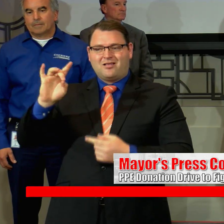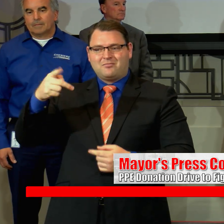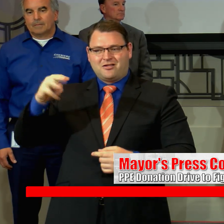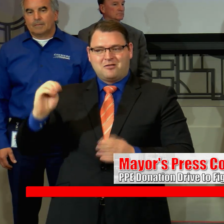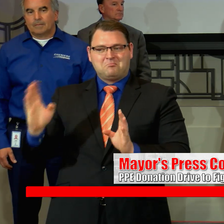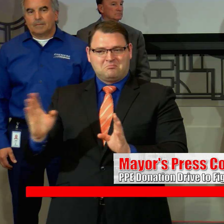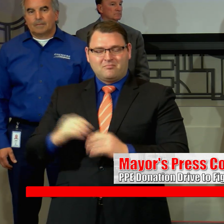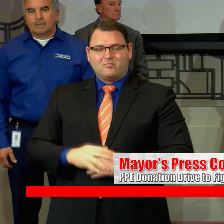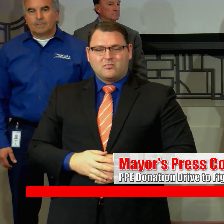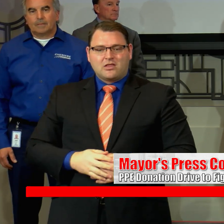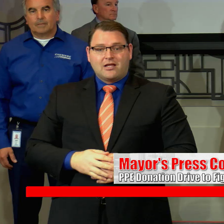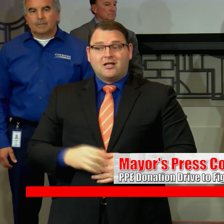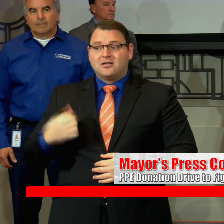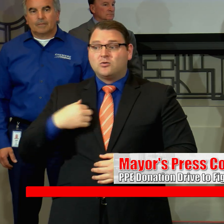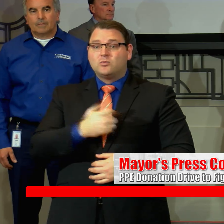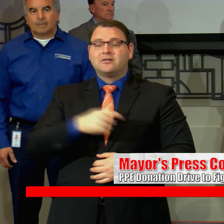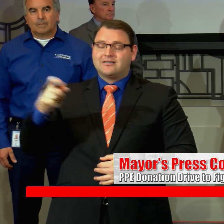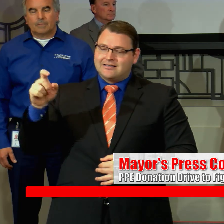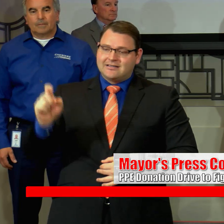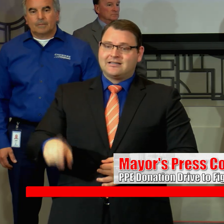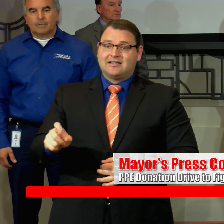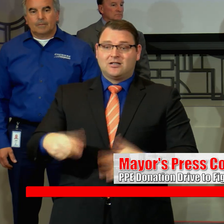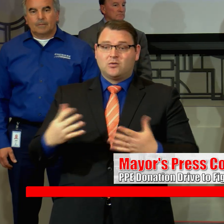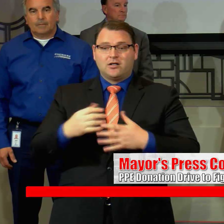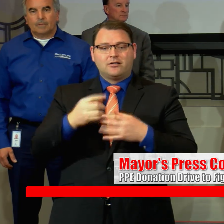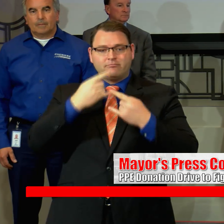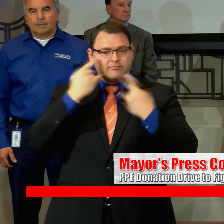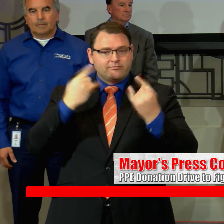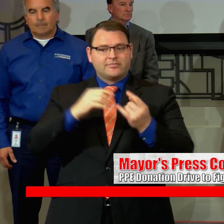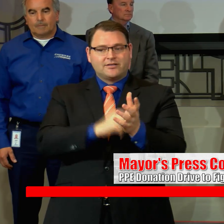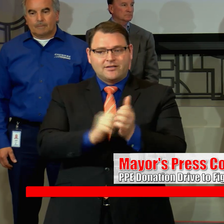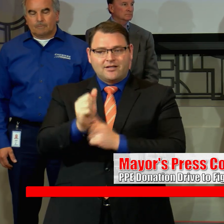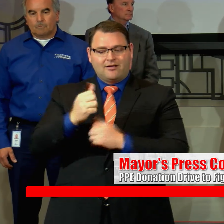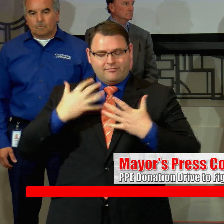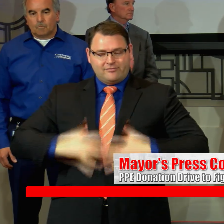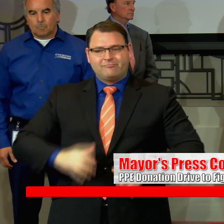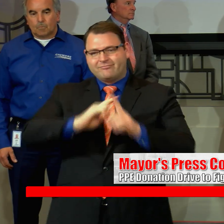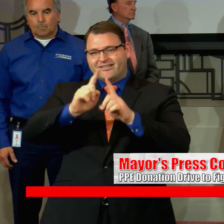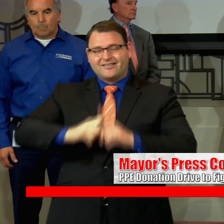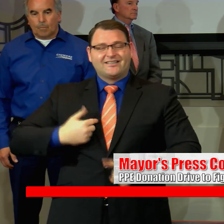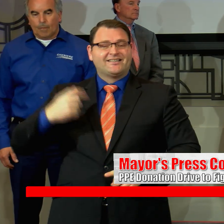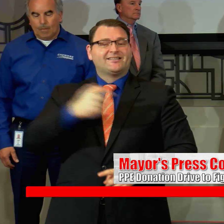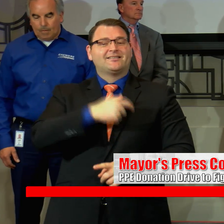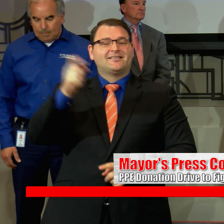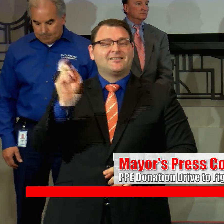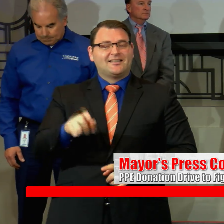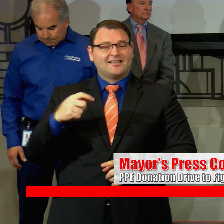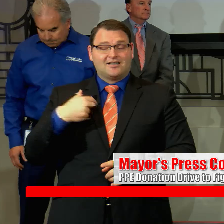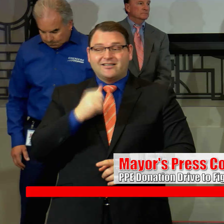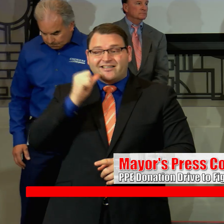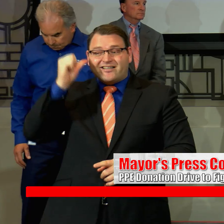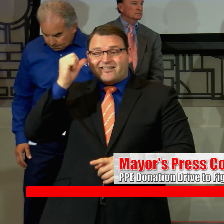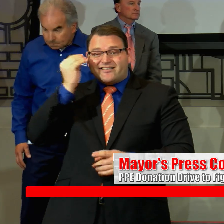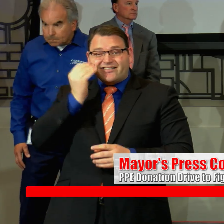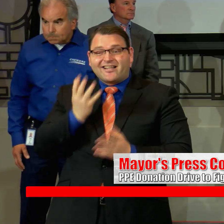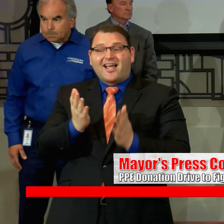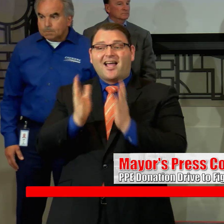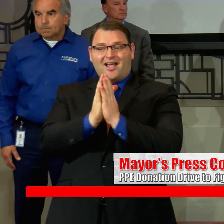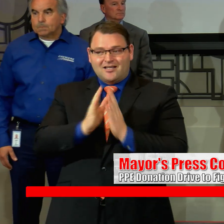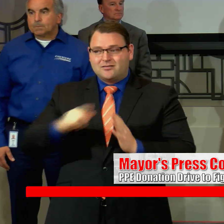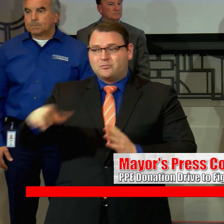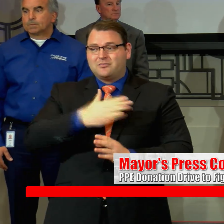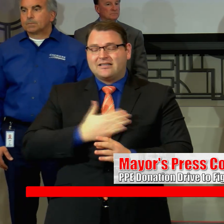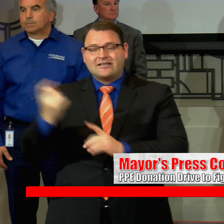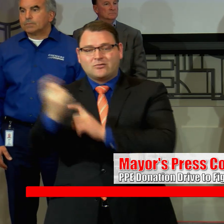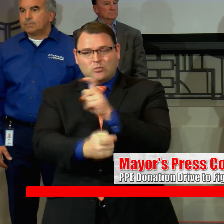You've heard me say that over and over again. Even as late as yesterday, I was asking for donations to support the Houston front